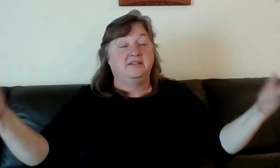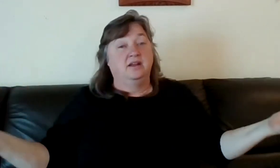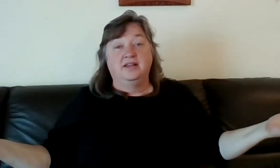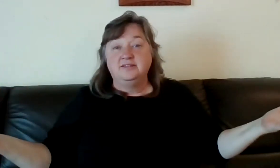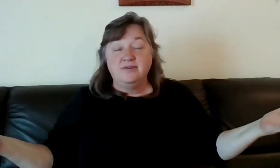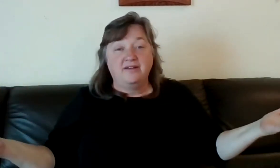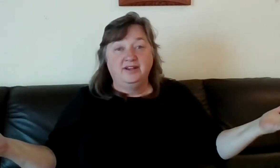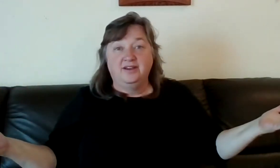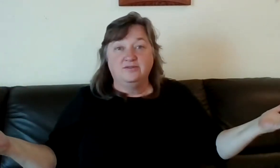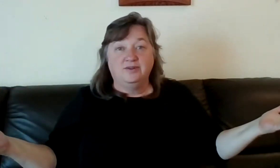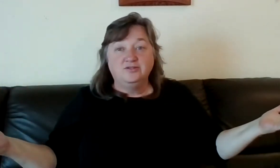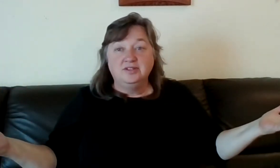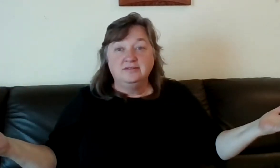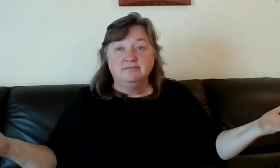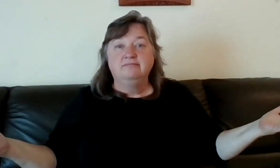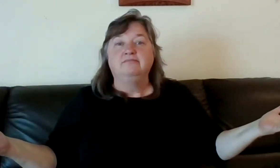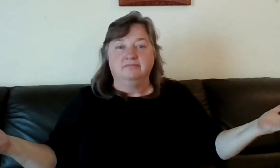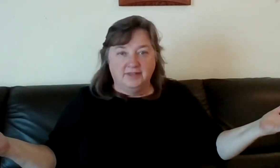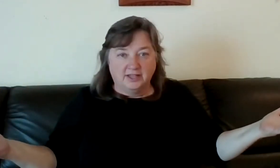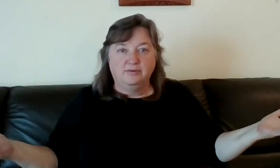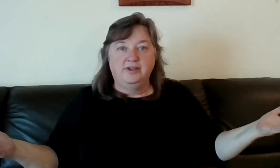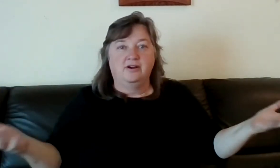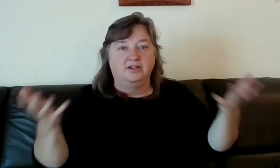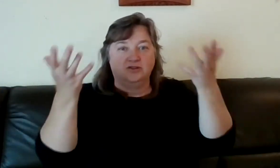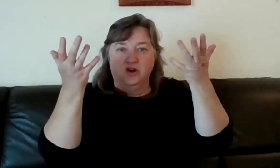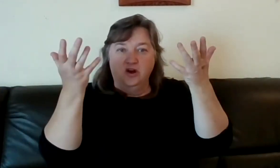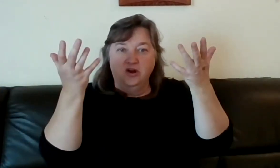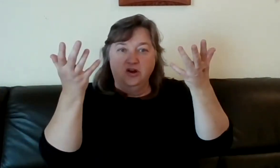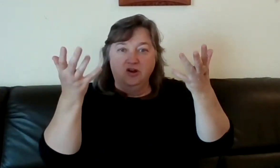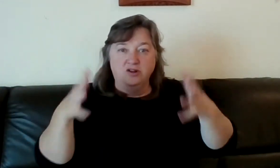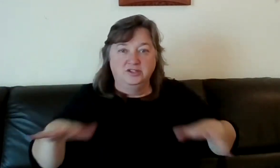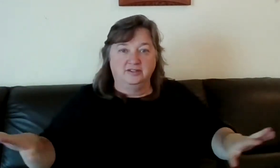And unless you have any other questions, that's where we are, is all done.